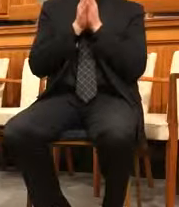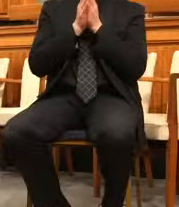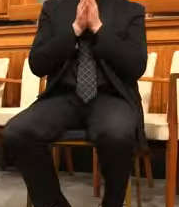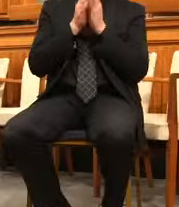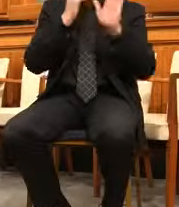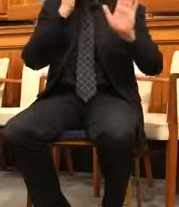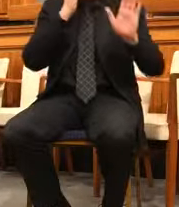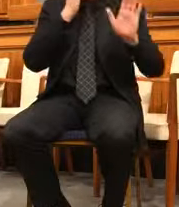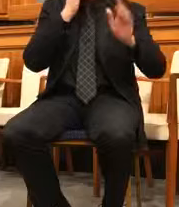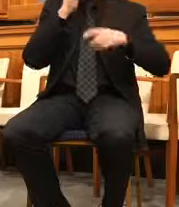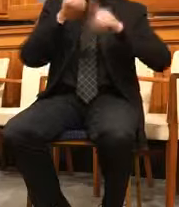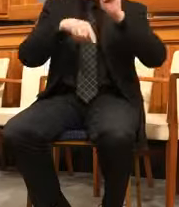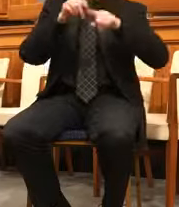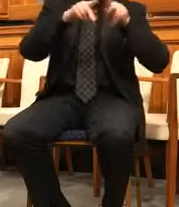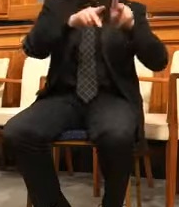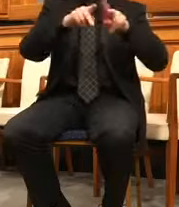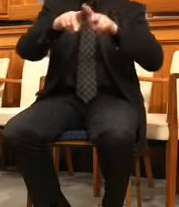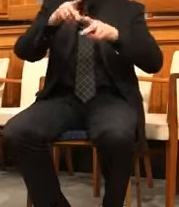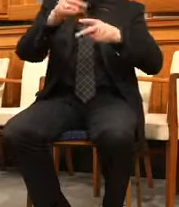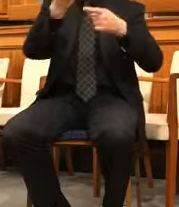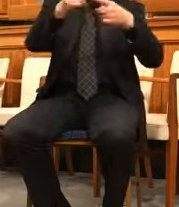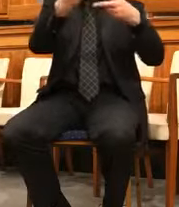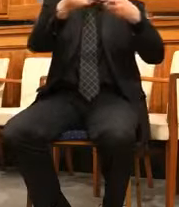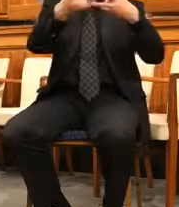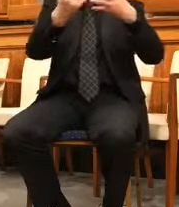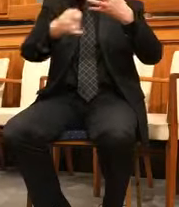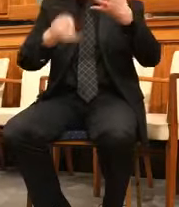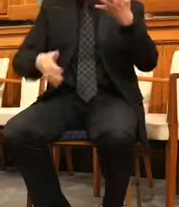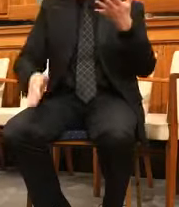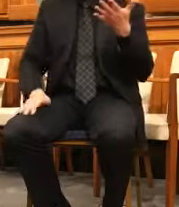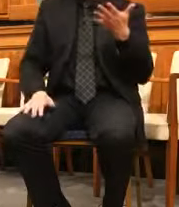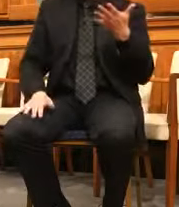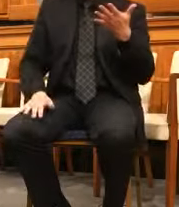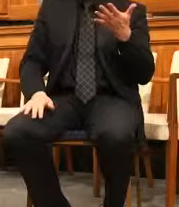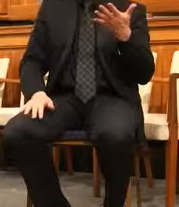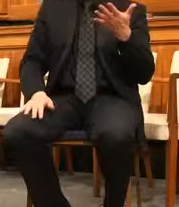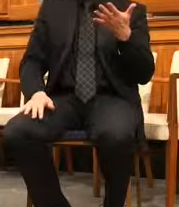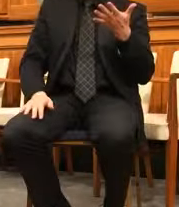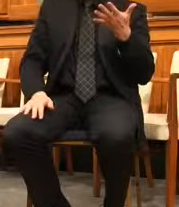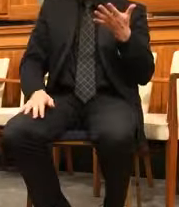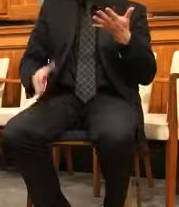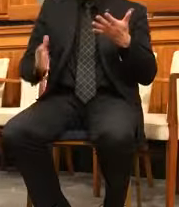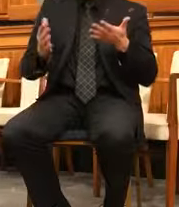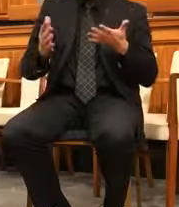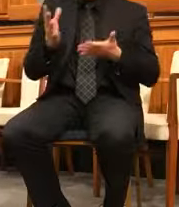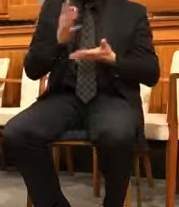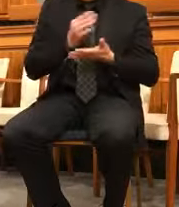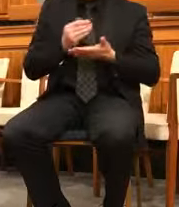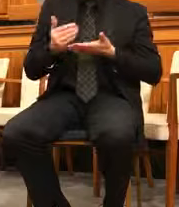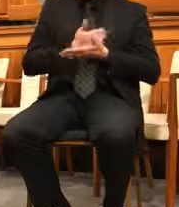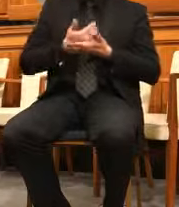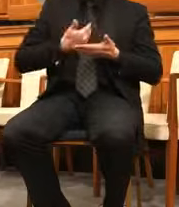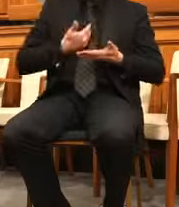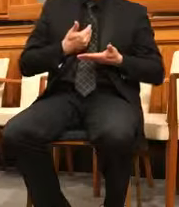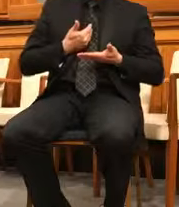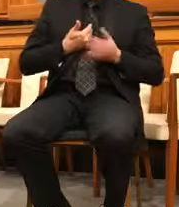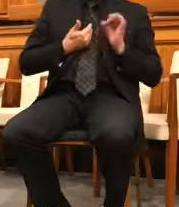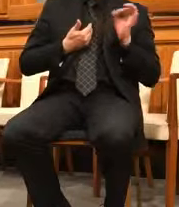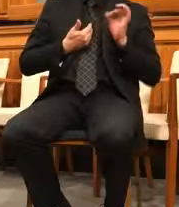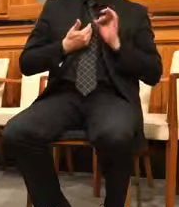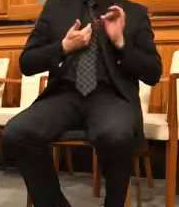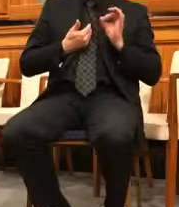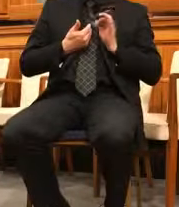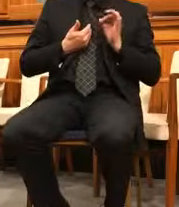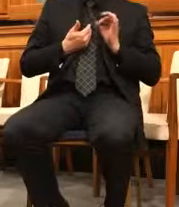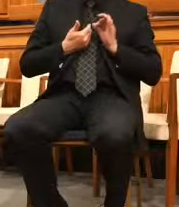you nowhere. And your soul is not safe. And you stand before God one day,